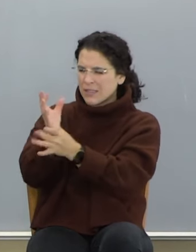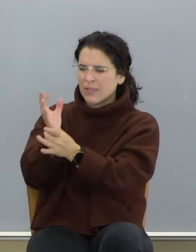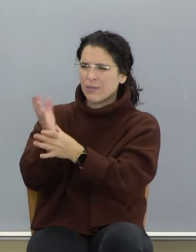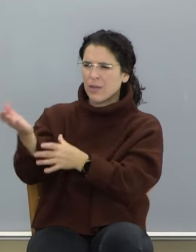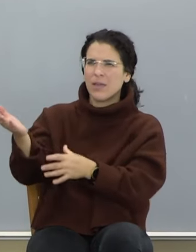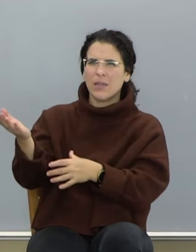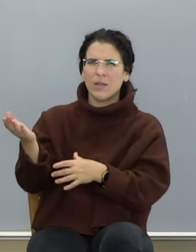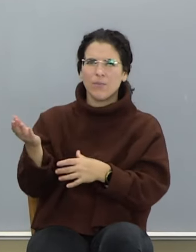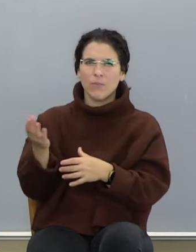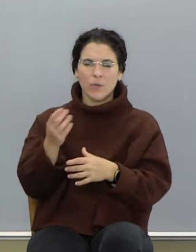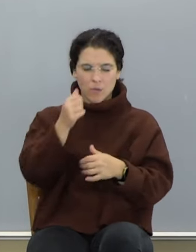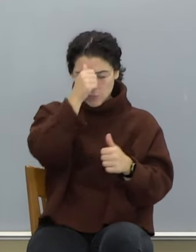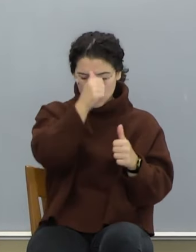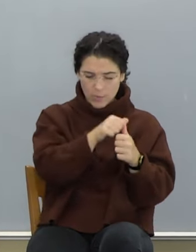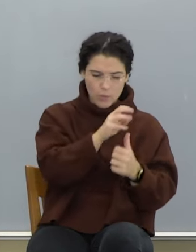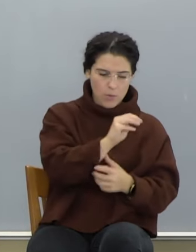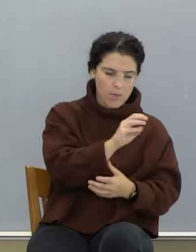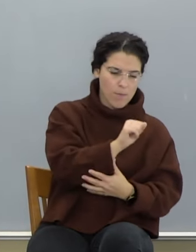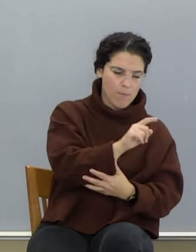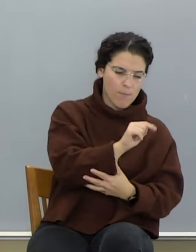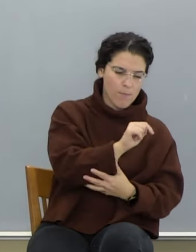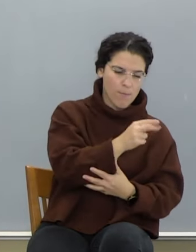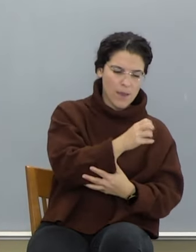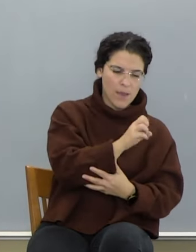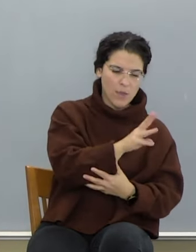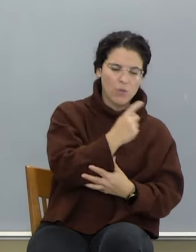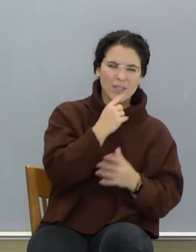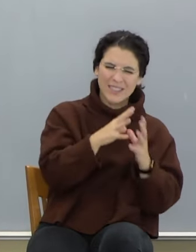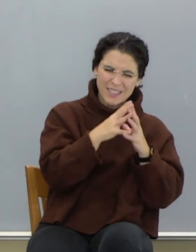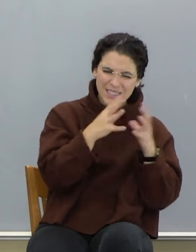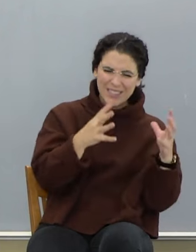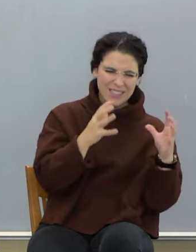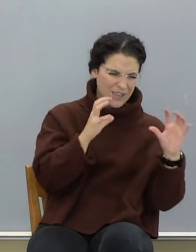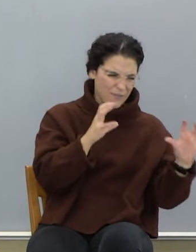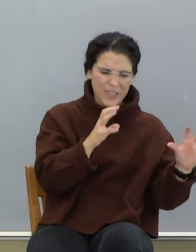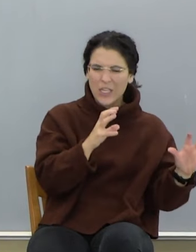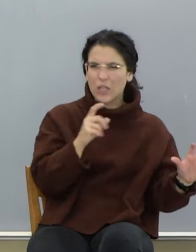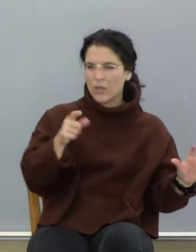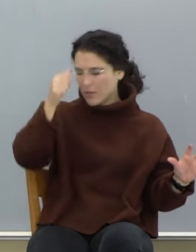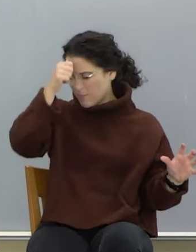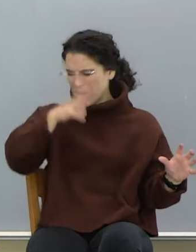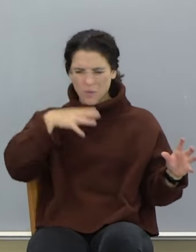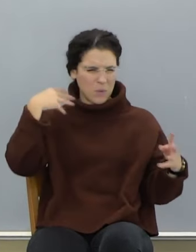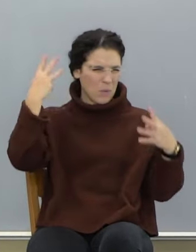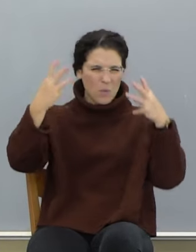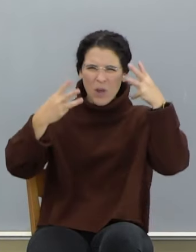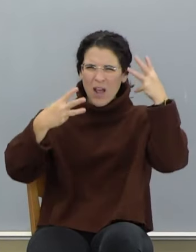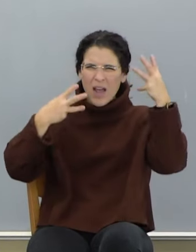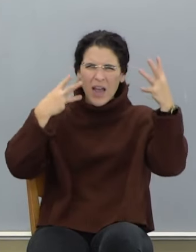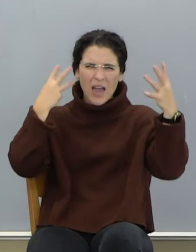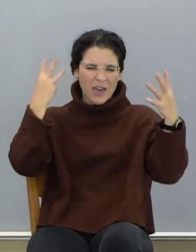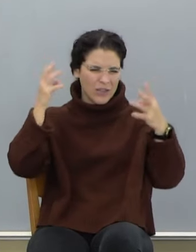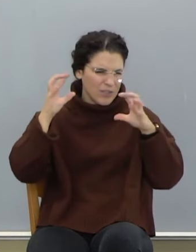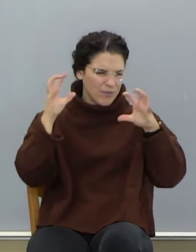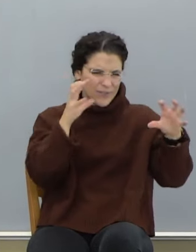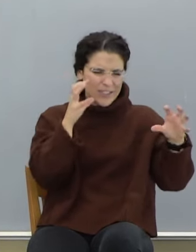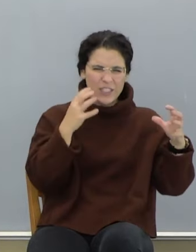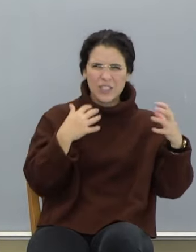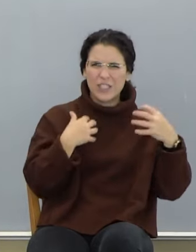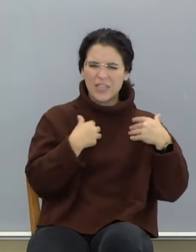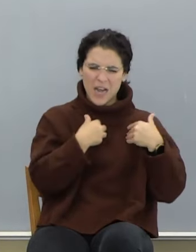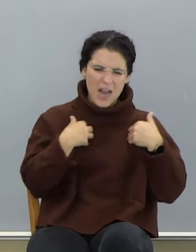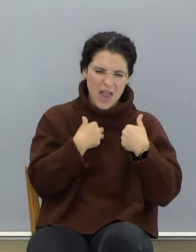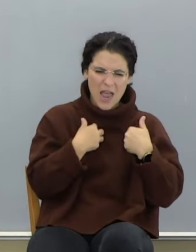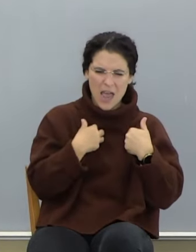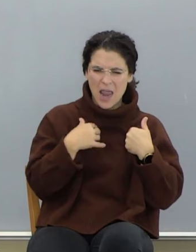Matthew says, exceeding fierce. This guy, he was a wild, vicious,